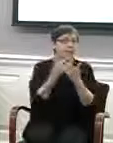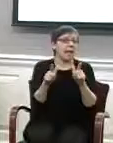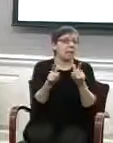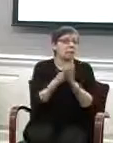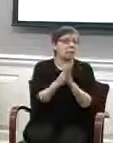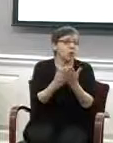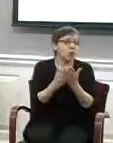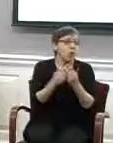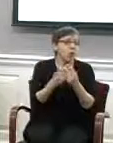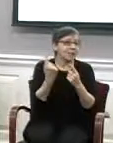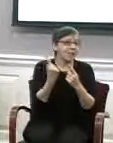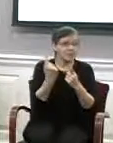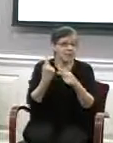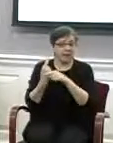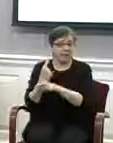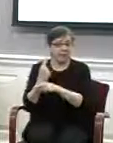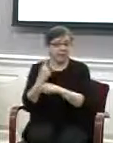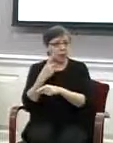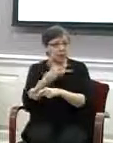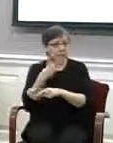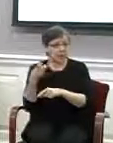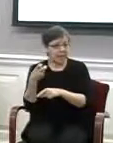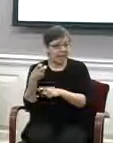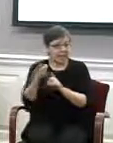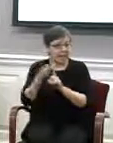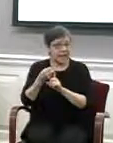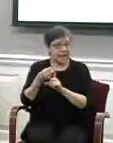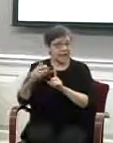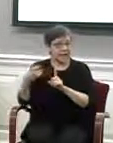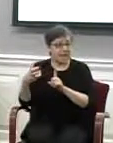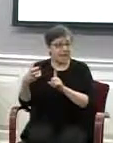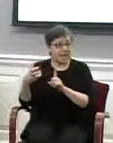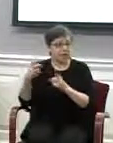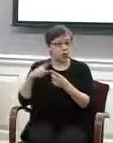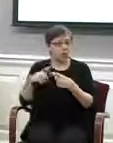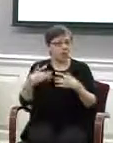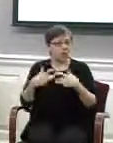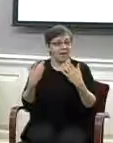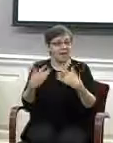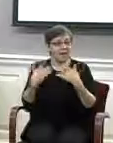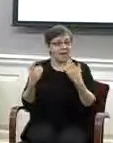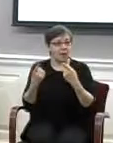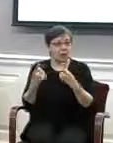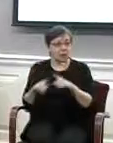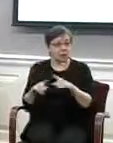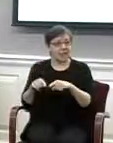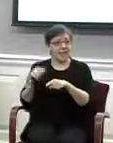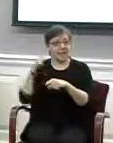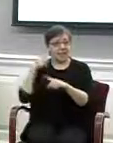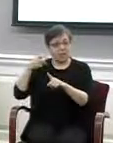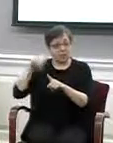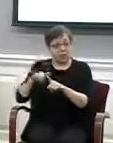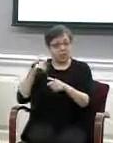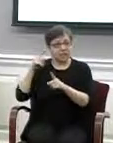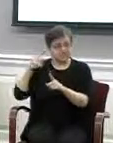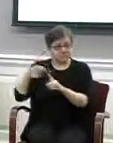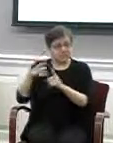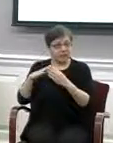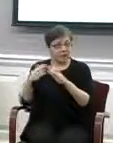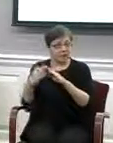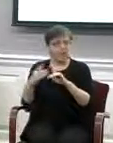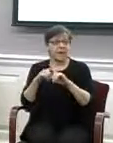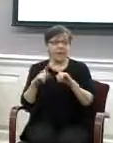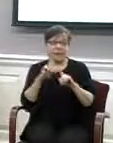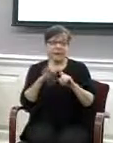else, they will then extend those to events that are taking place for the community itself. There is